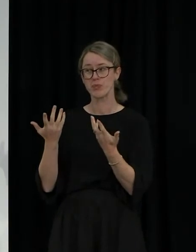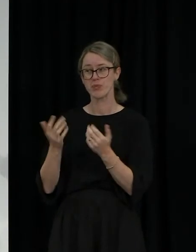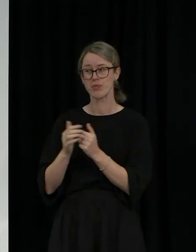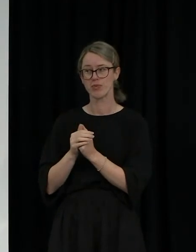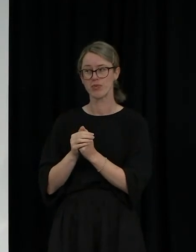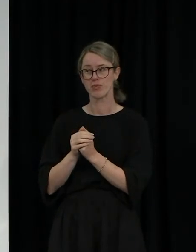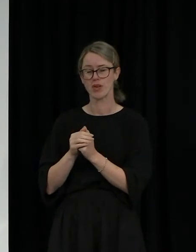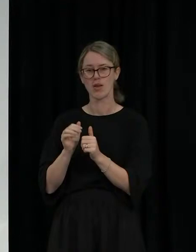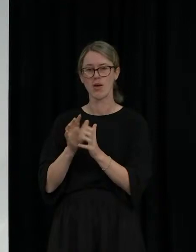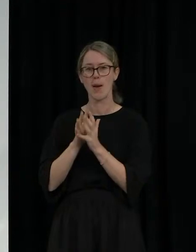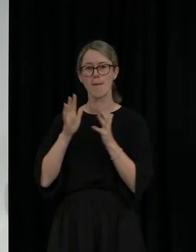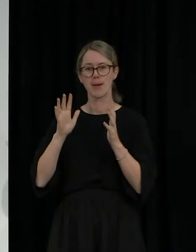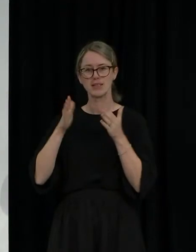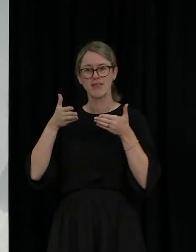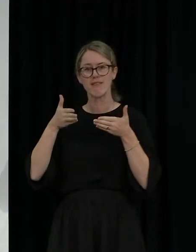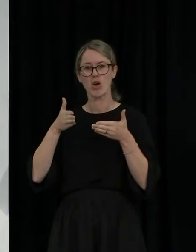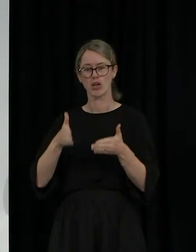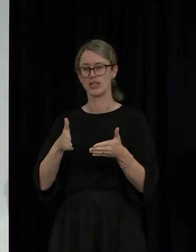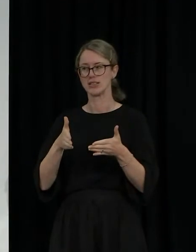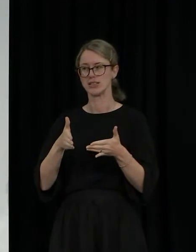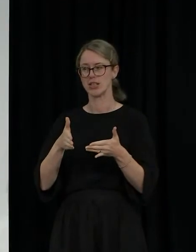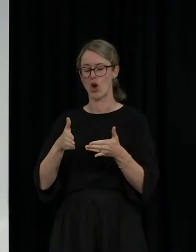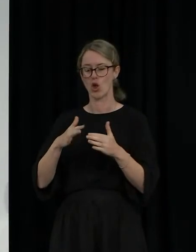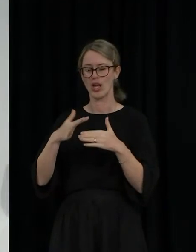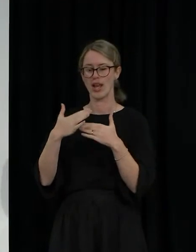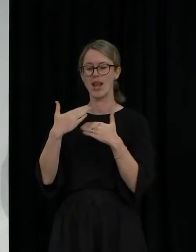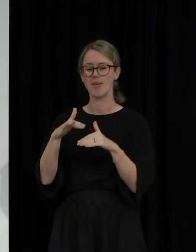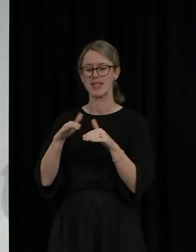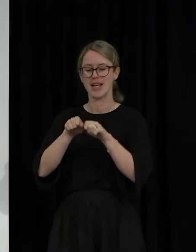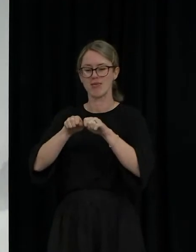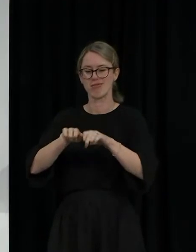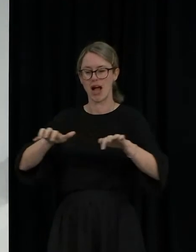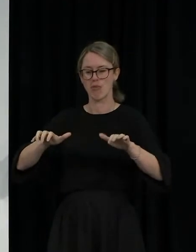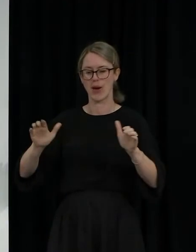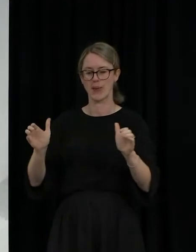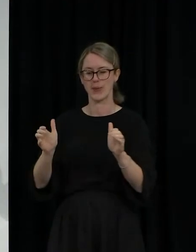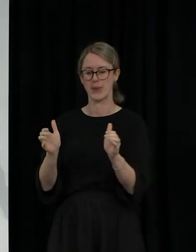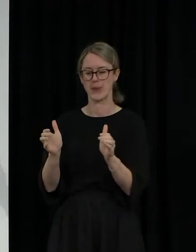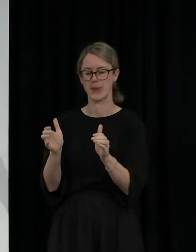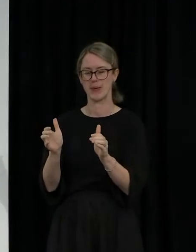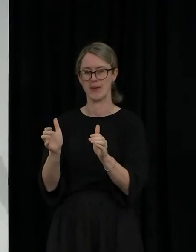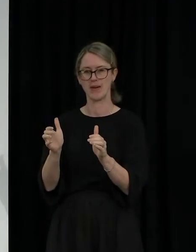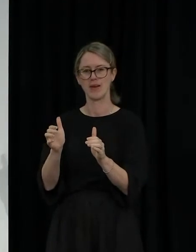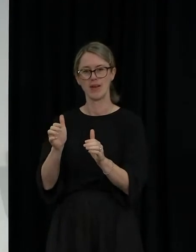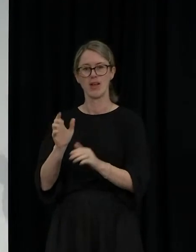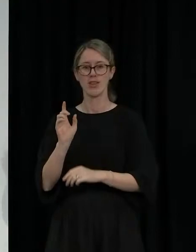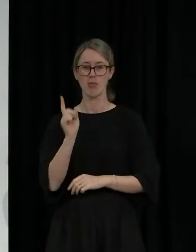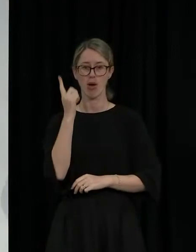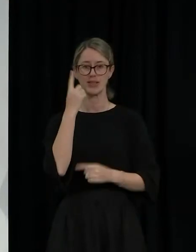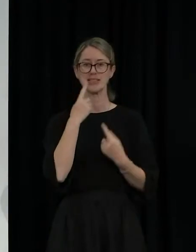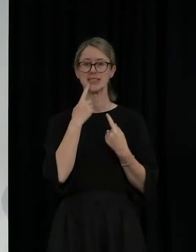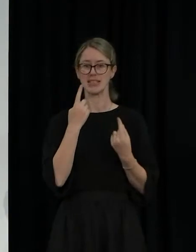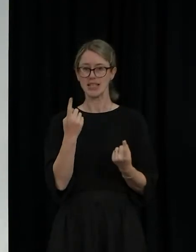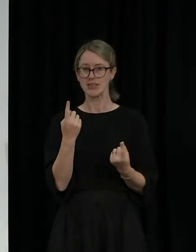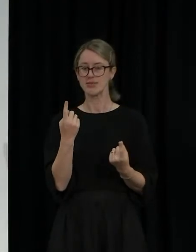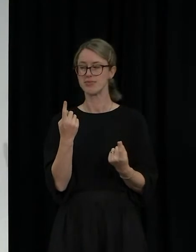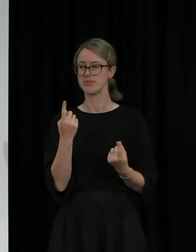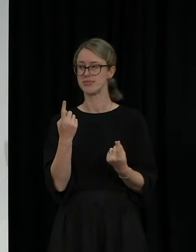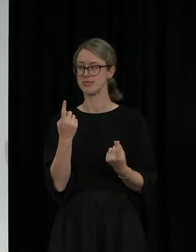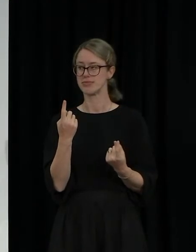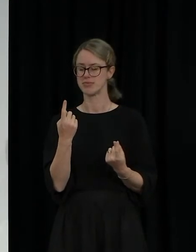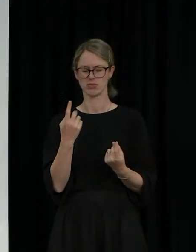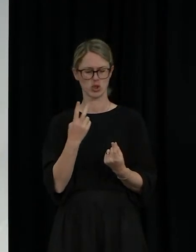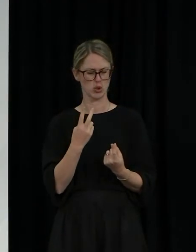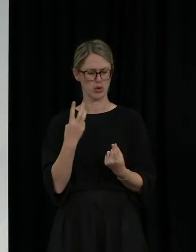the greatest focus that it is possible to have on limiting this outbreak. Obviously, as the Prime Minister signalled, and both 2